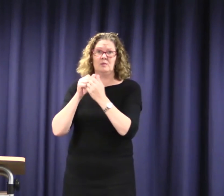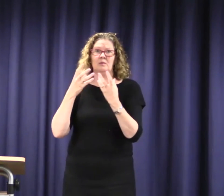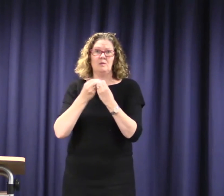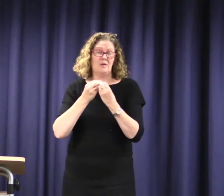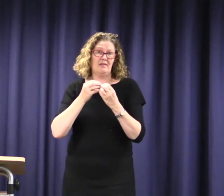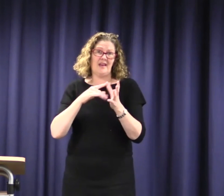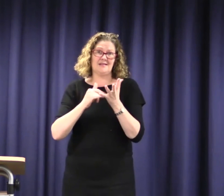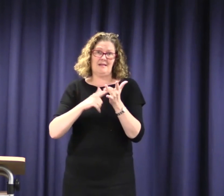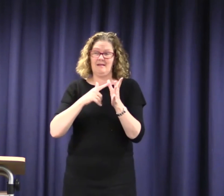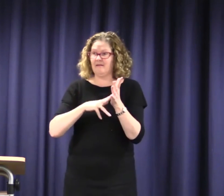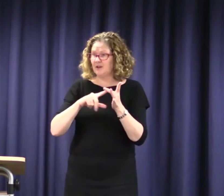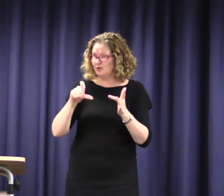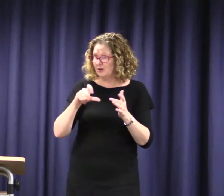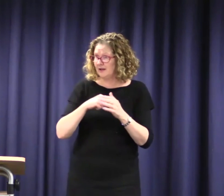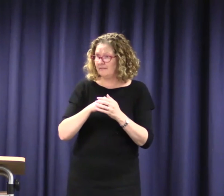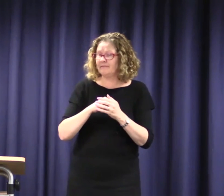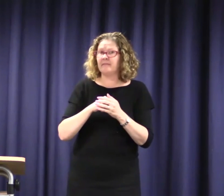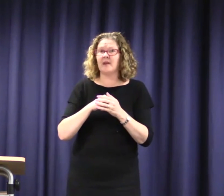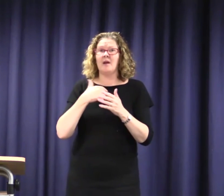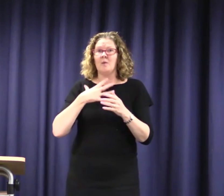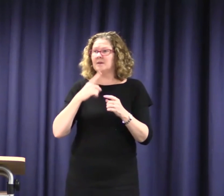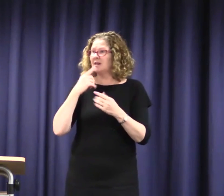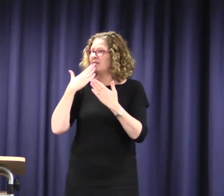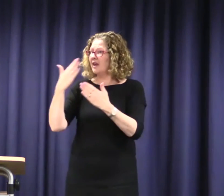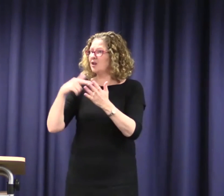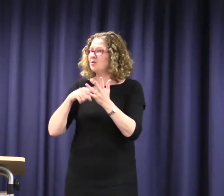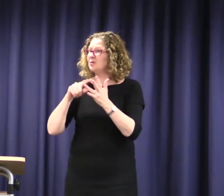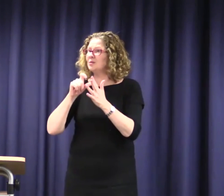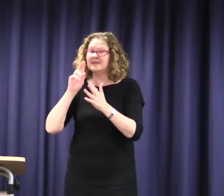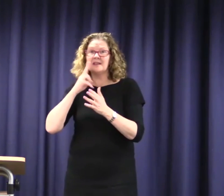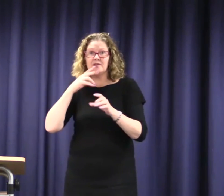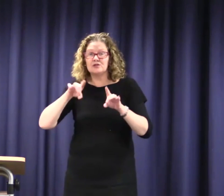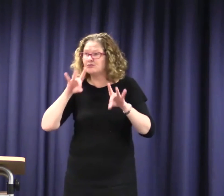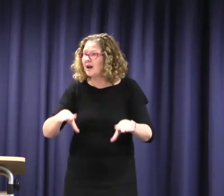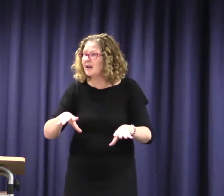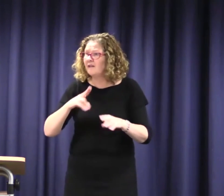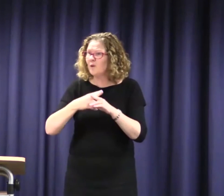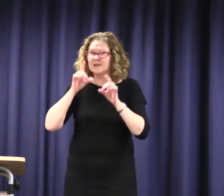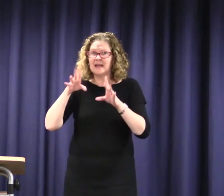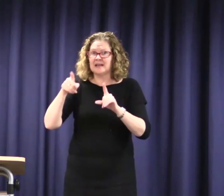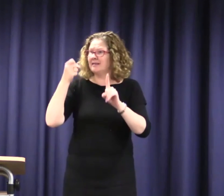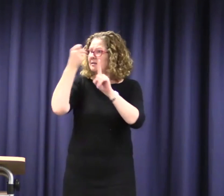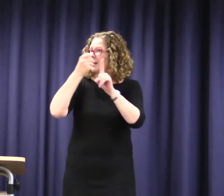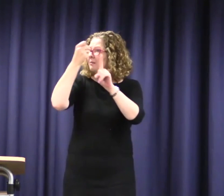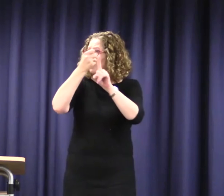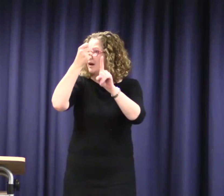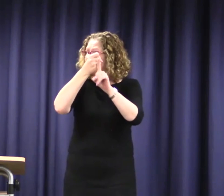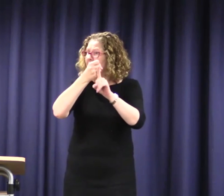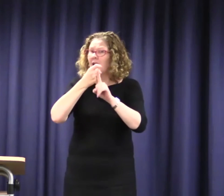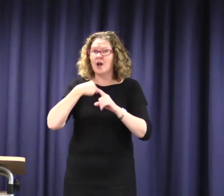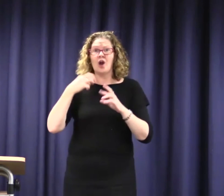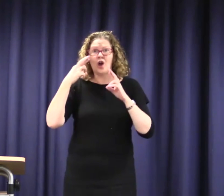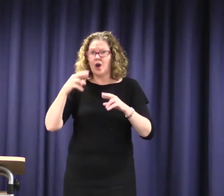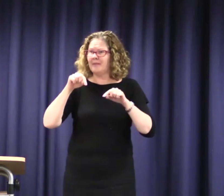your support and your collegiality in working with ASLIA Victoria. And I really want to say thank you to Deaf Australia